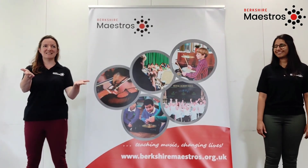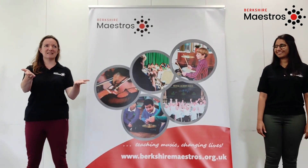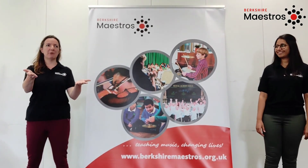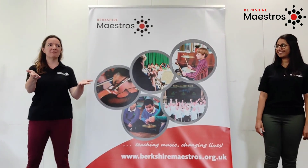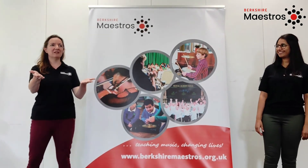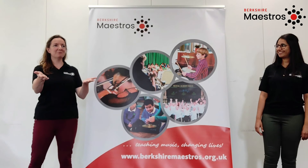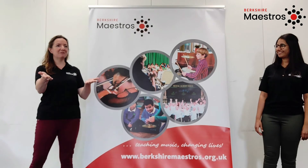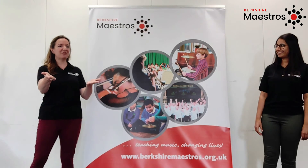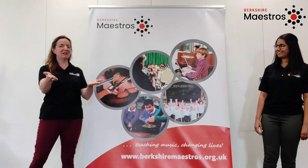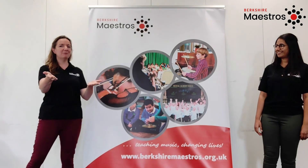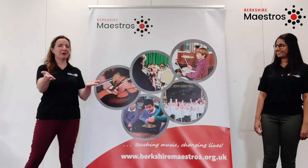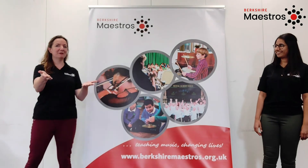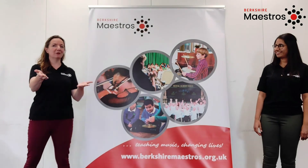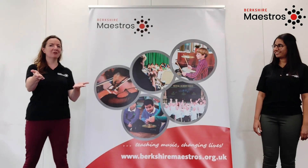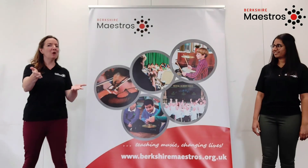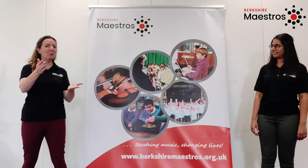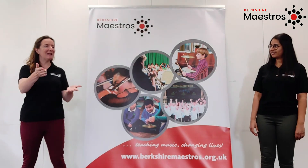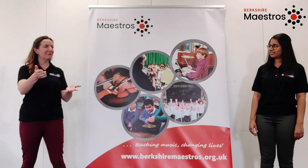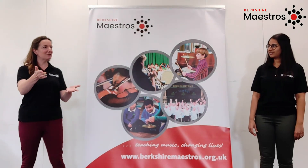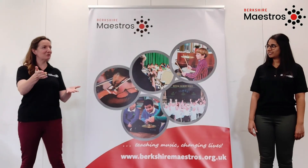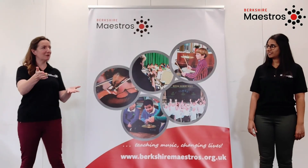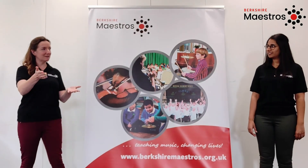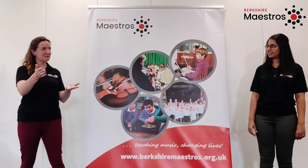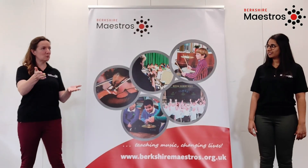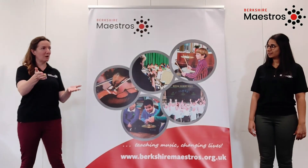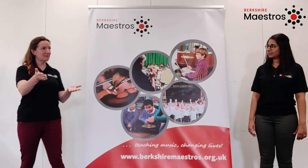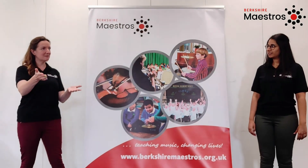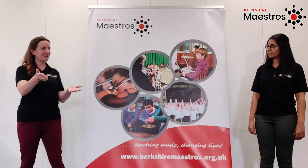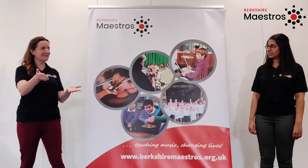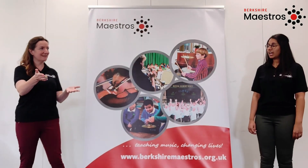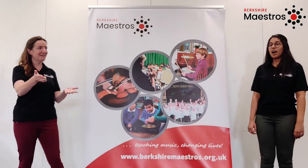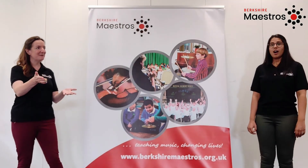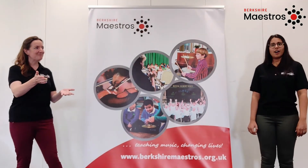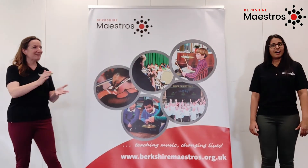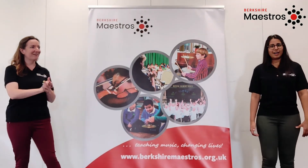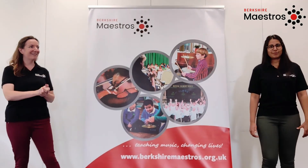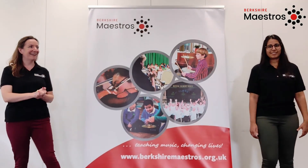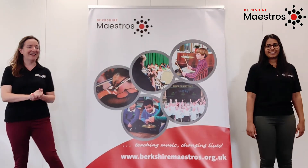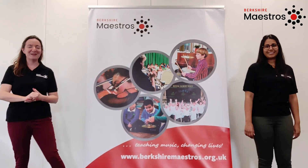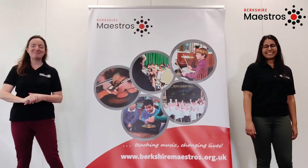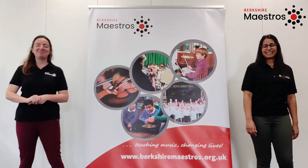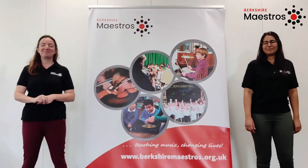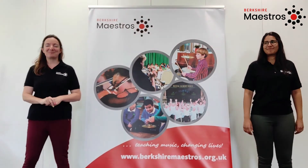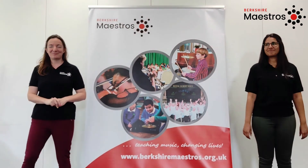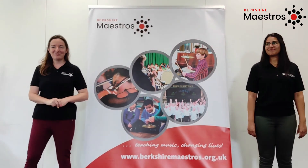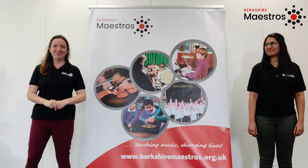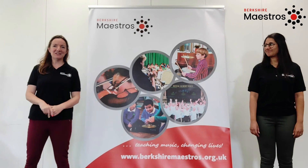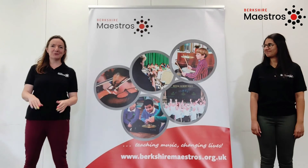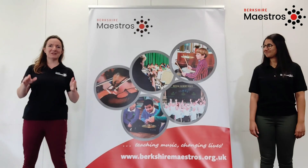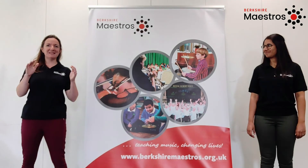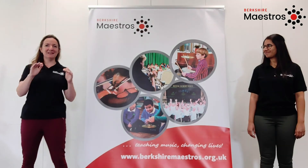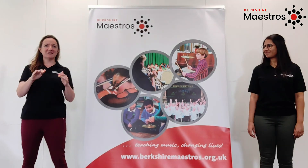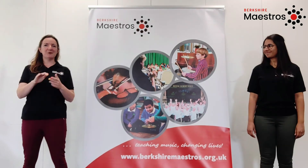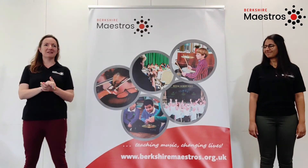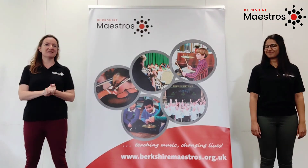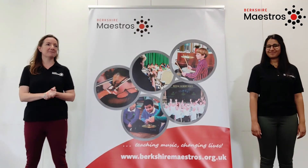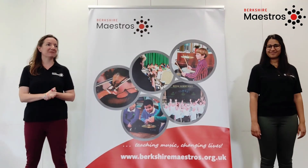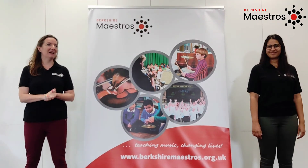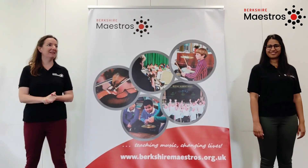fantastic. Now I'm feeling a bit of a theme coming on. We have to do that twice, Katie. Okay, so we're going to sing that twice, and